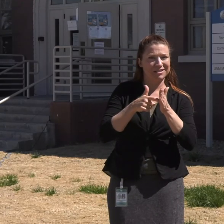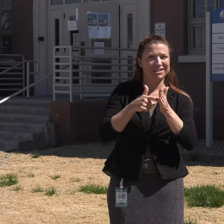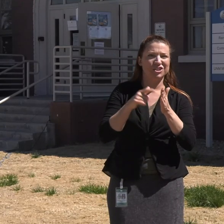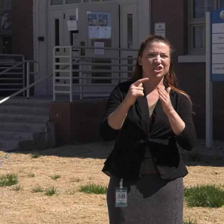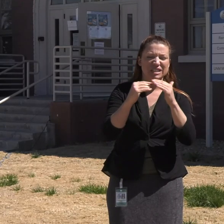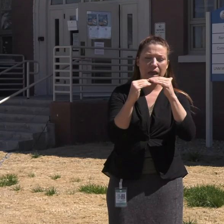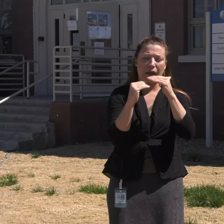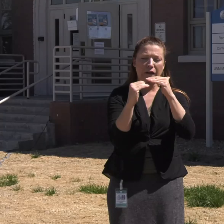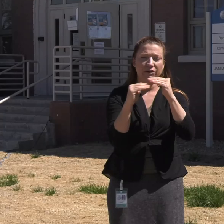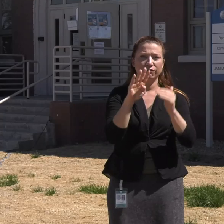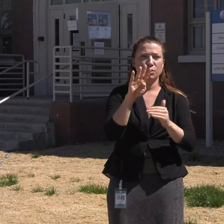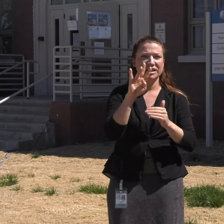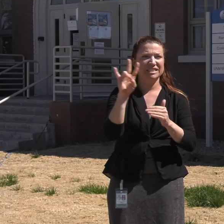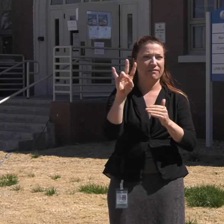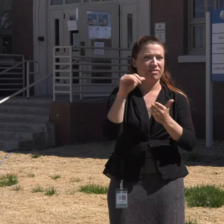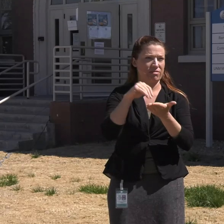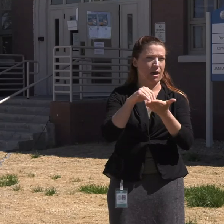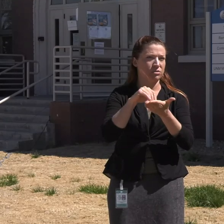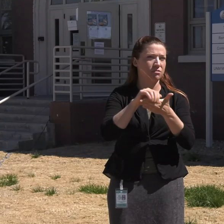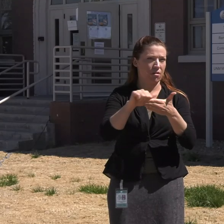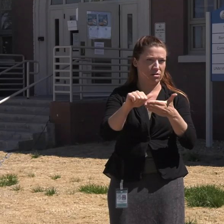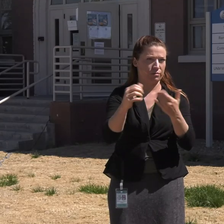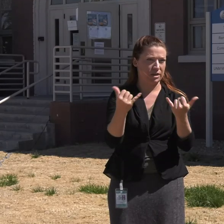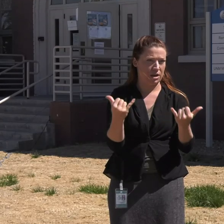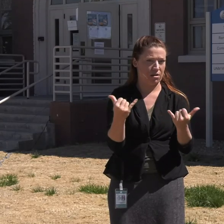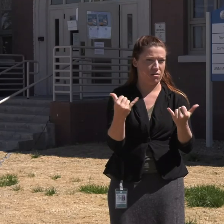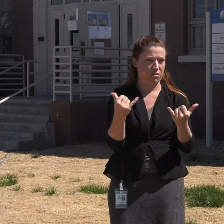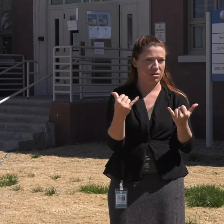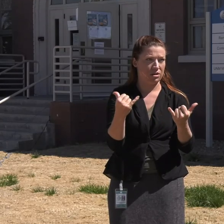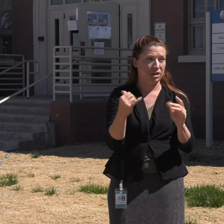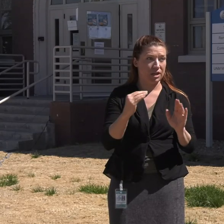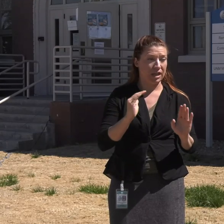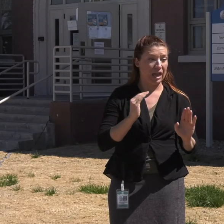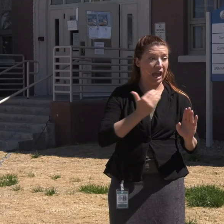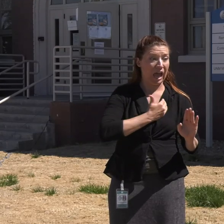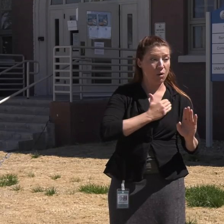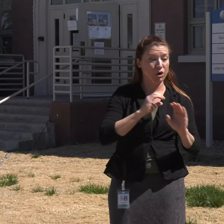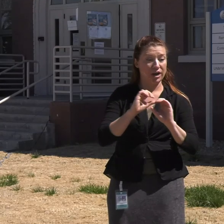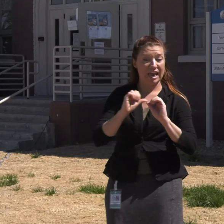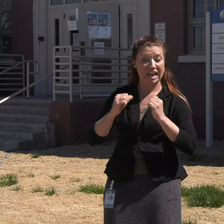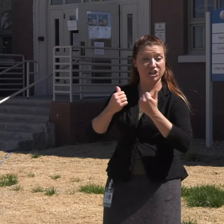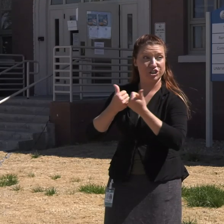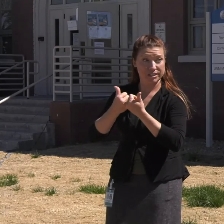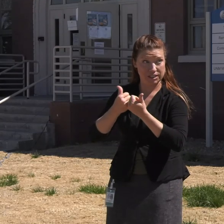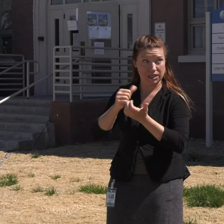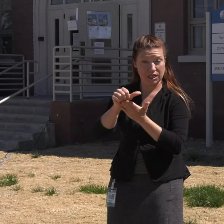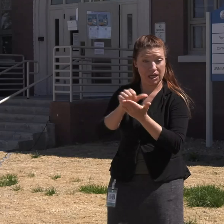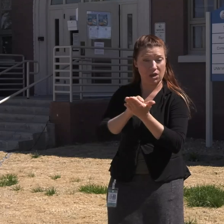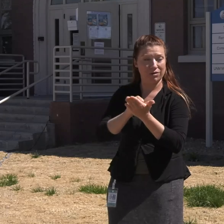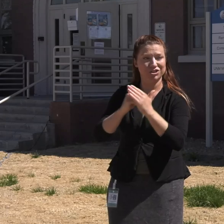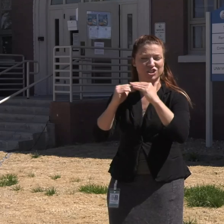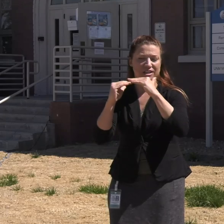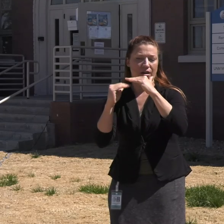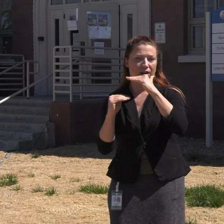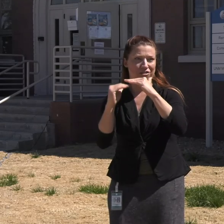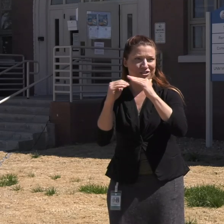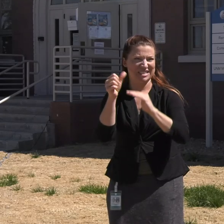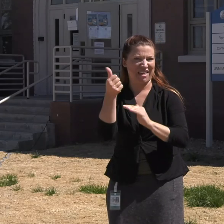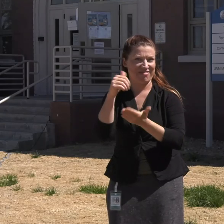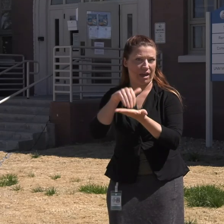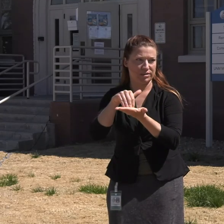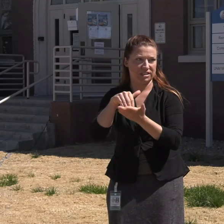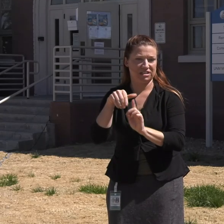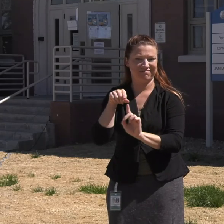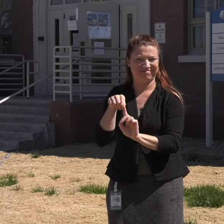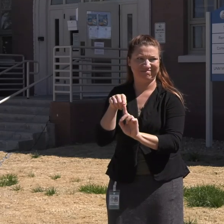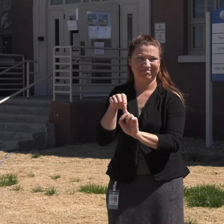that account. With regards to our trust and agency account, that money right now is just under $10,000, which isn't a lot, and